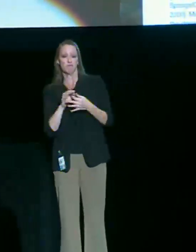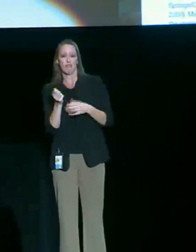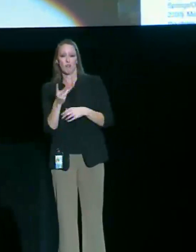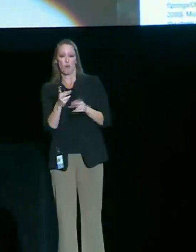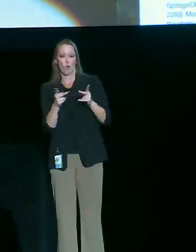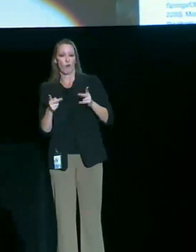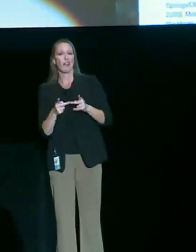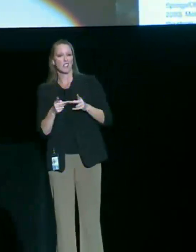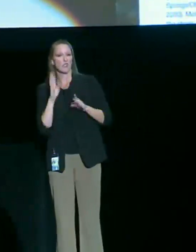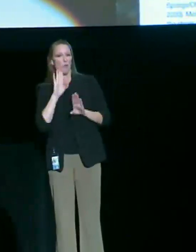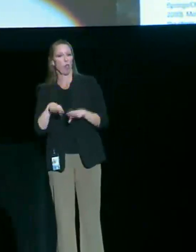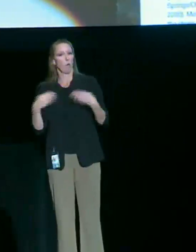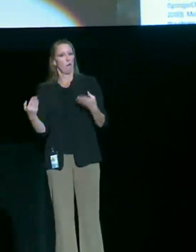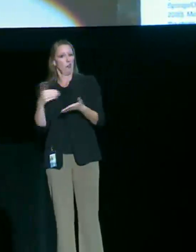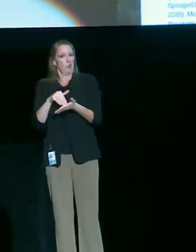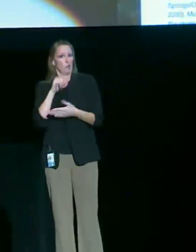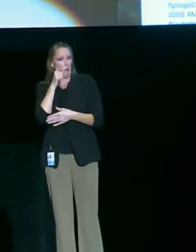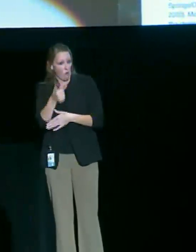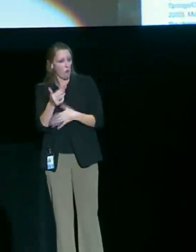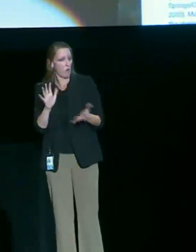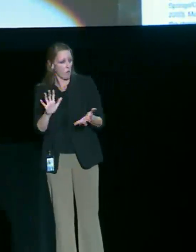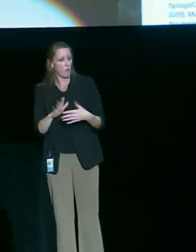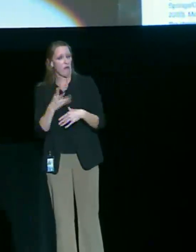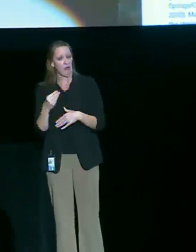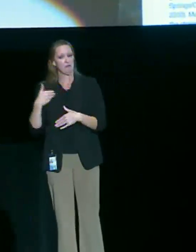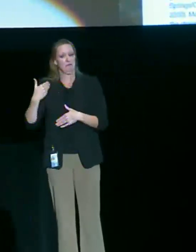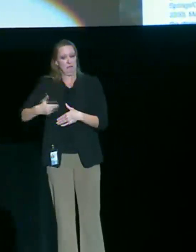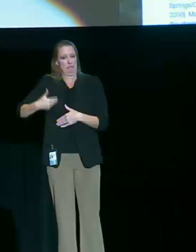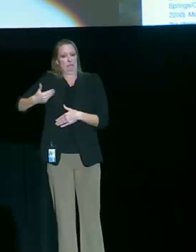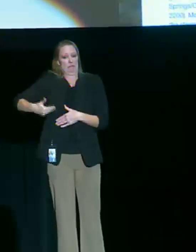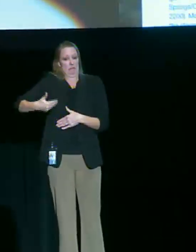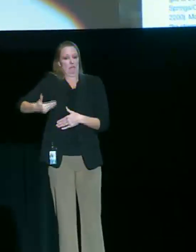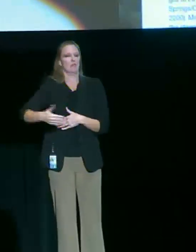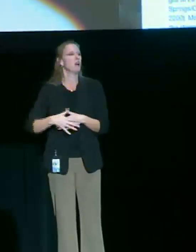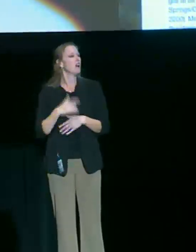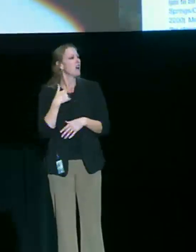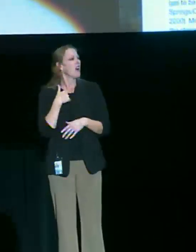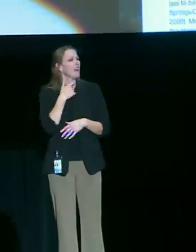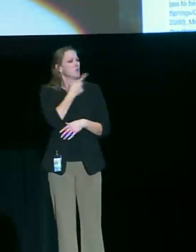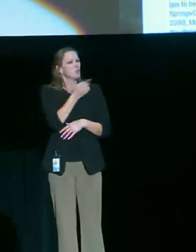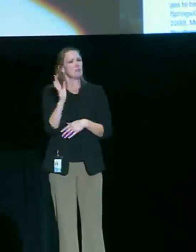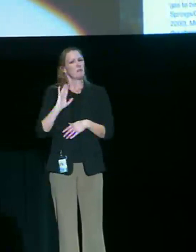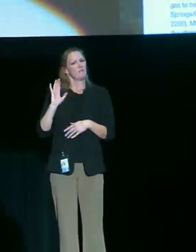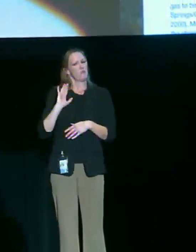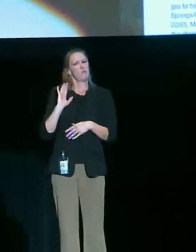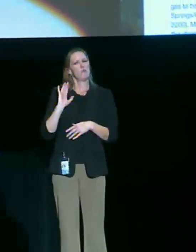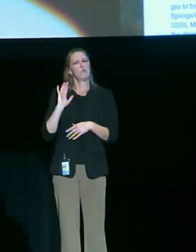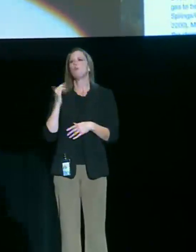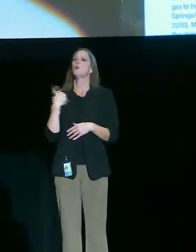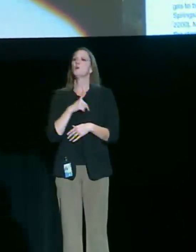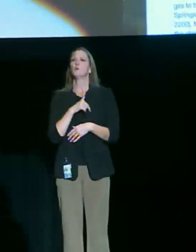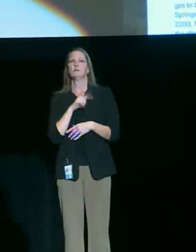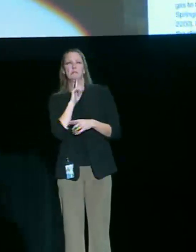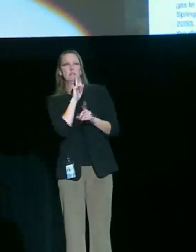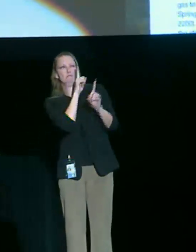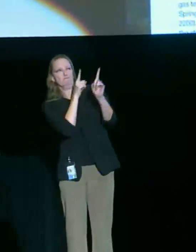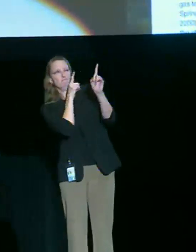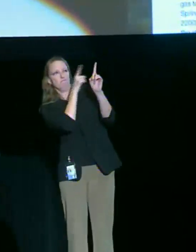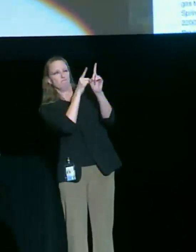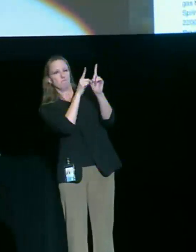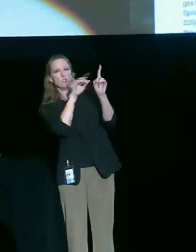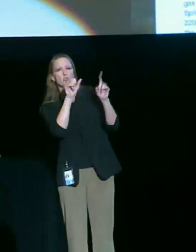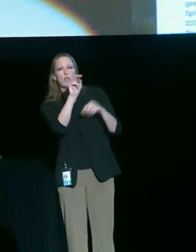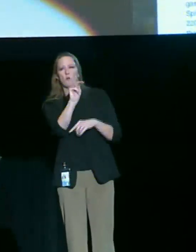going to open tomorrow and in the subsequent days. I mentioned the other day that we're looking at the 31st